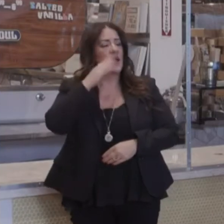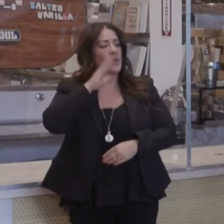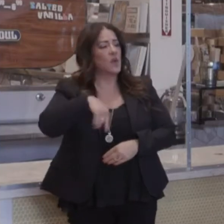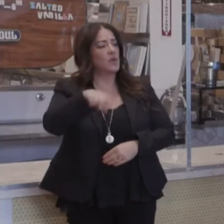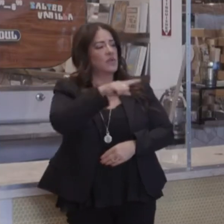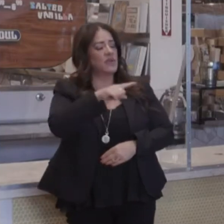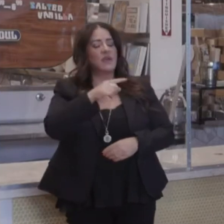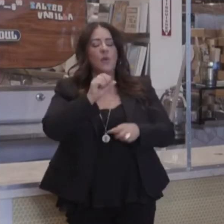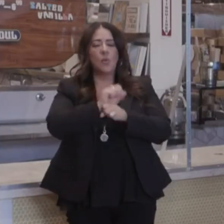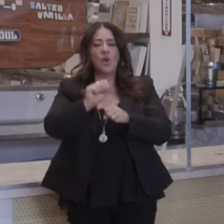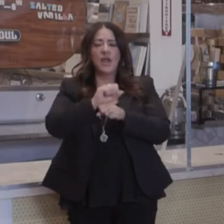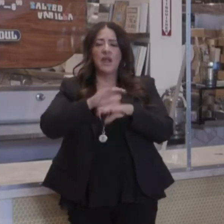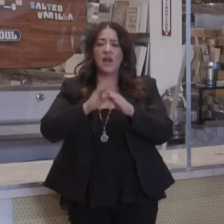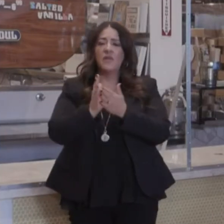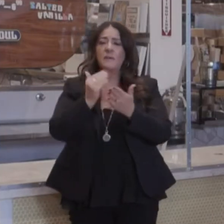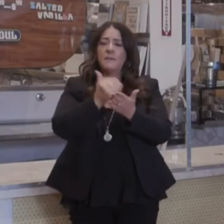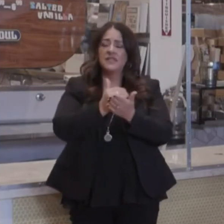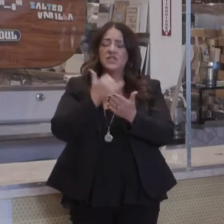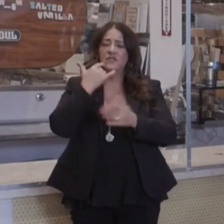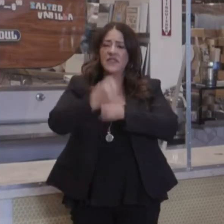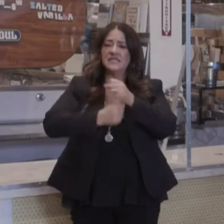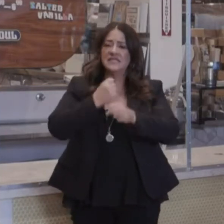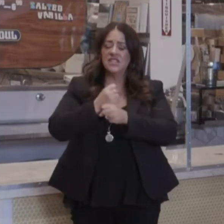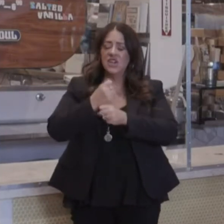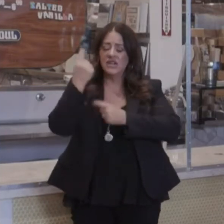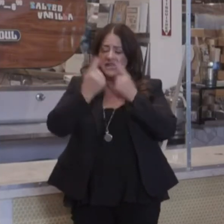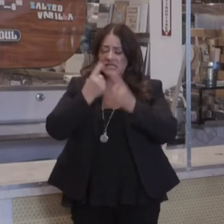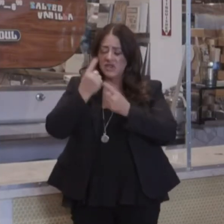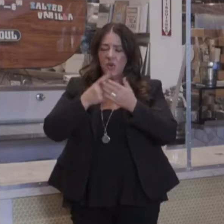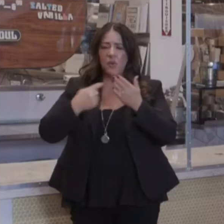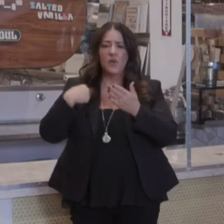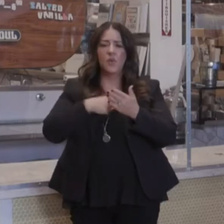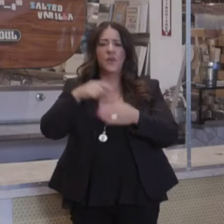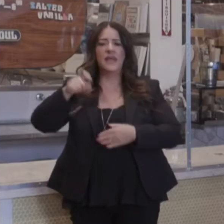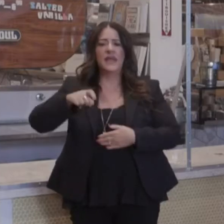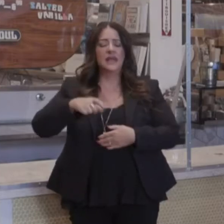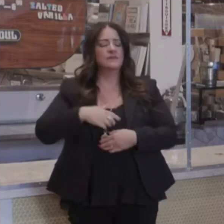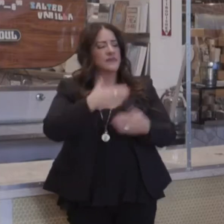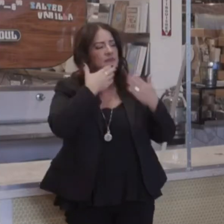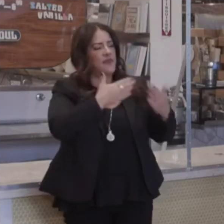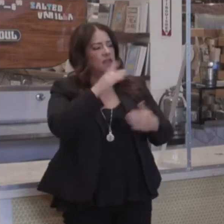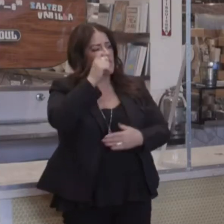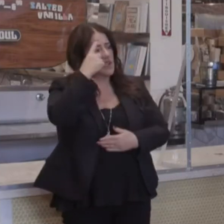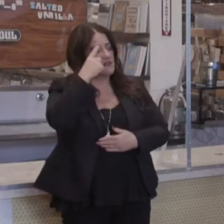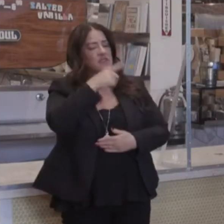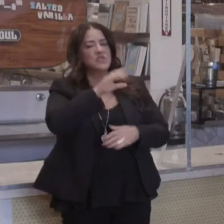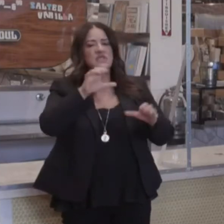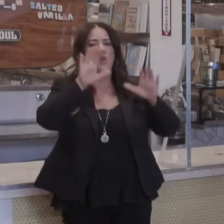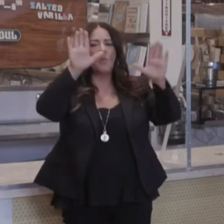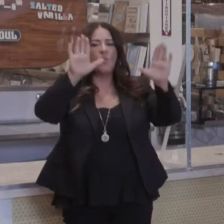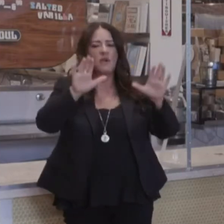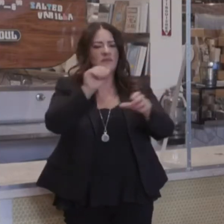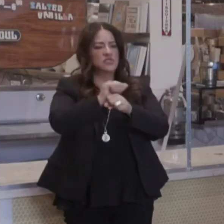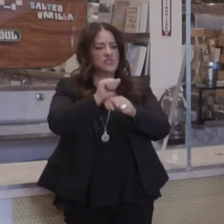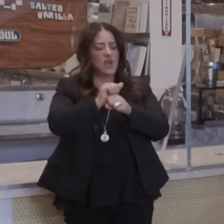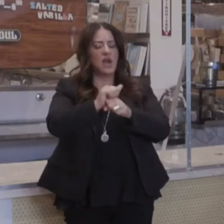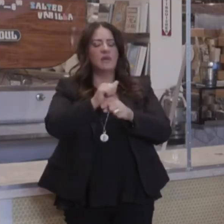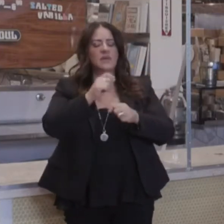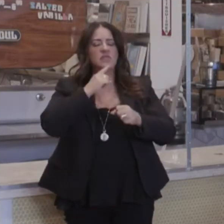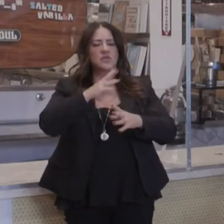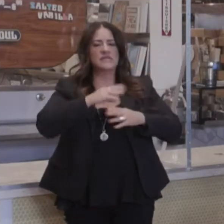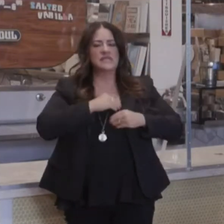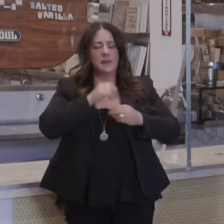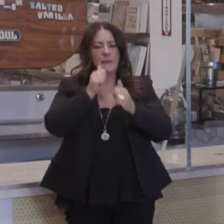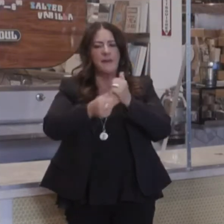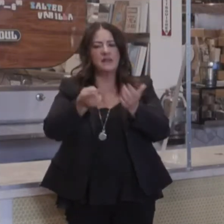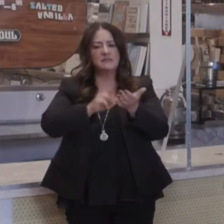to say thank you to our governor. Governor Newsom, thank you for being willing to do something big for California. Governor.